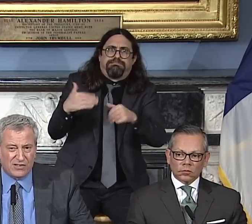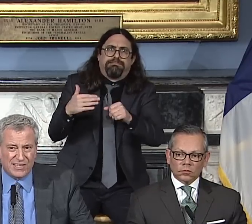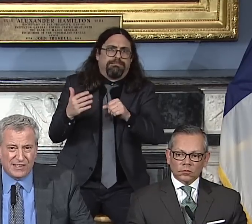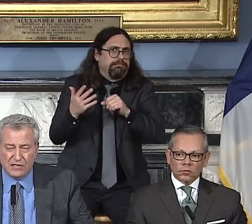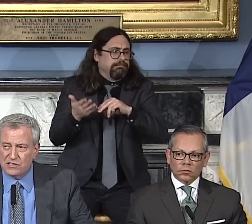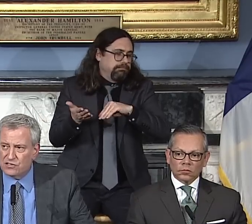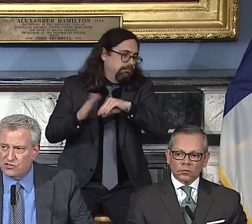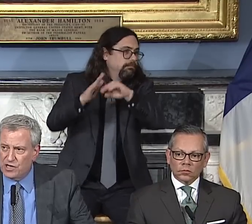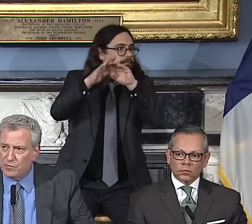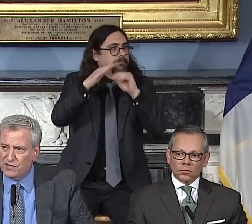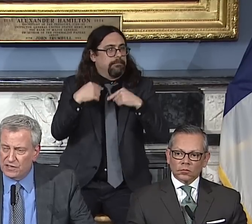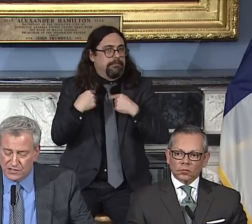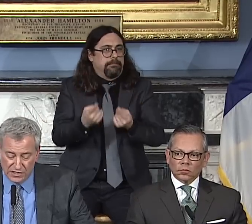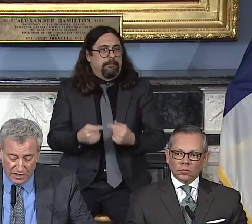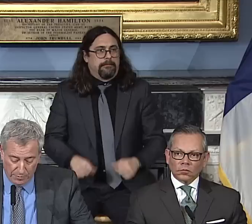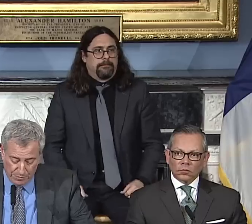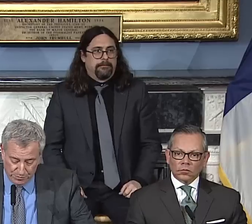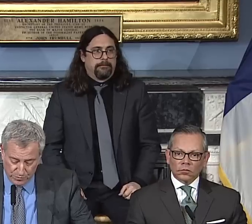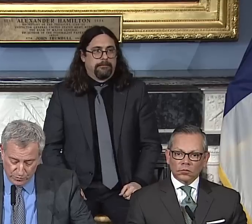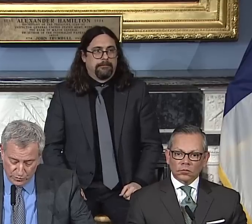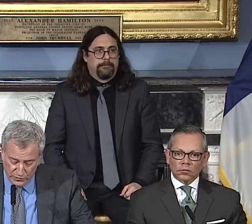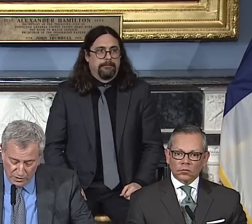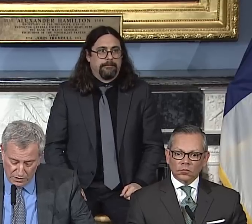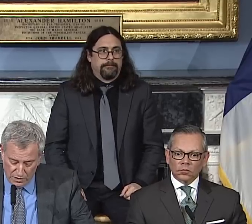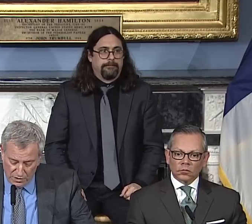fully understand this as the shape of things to come.